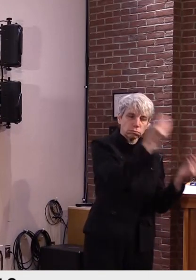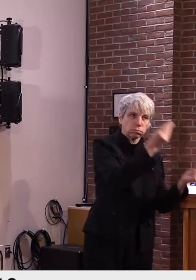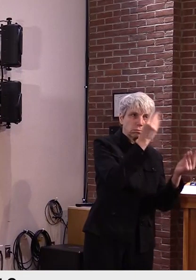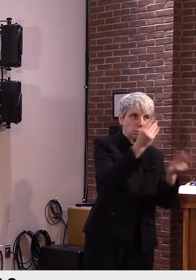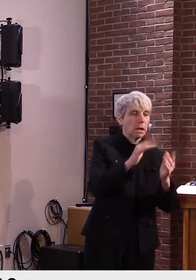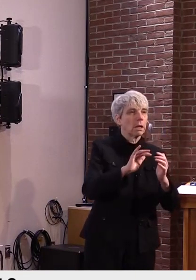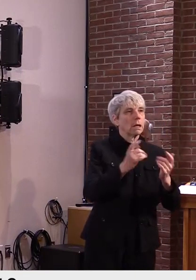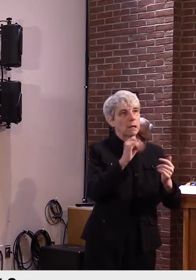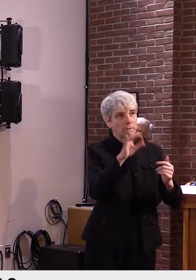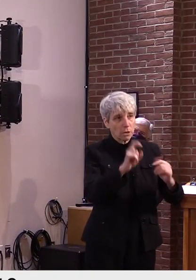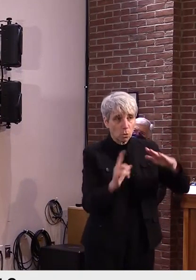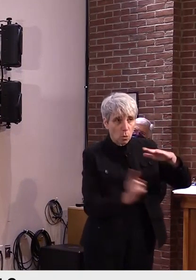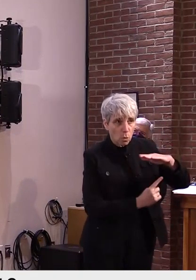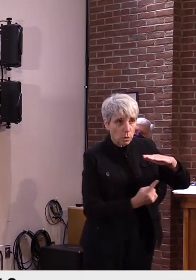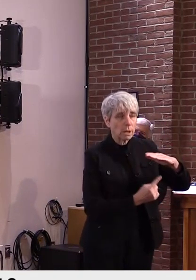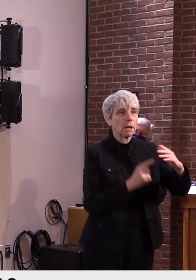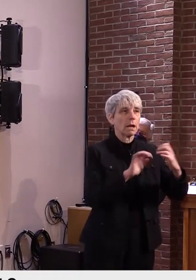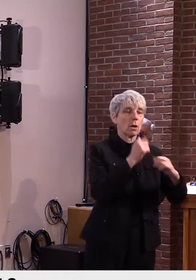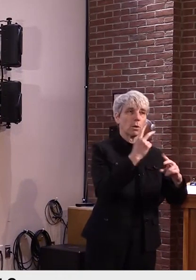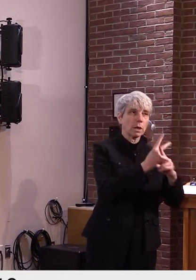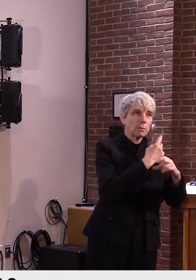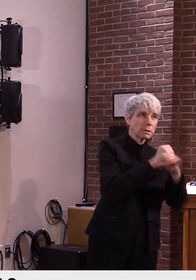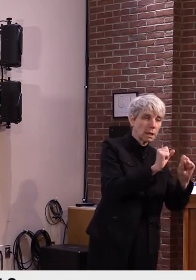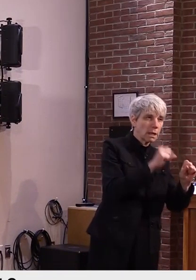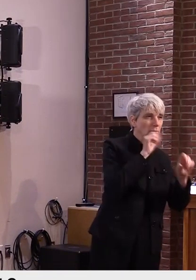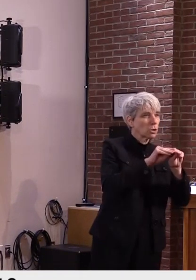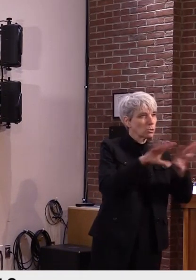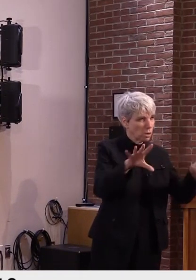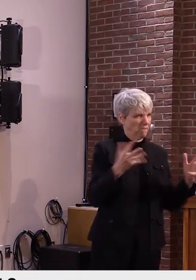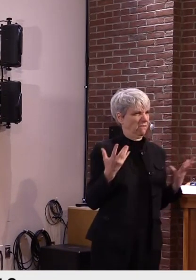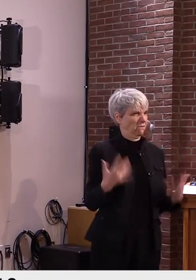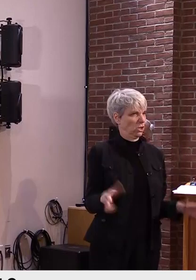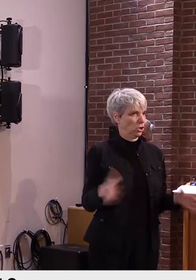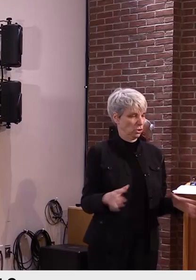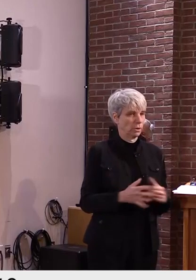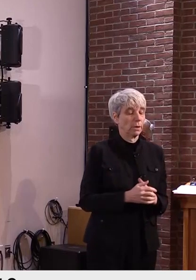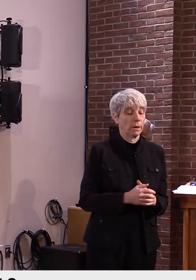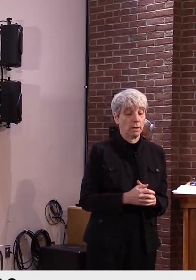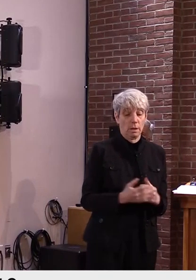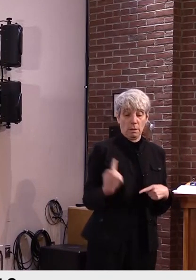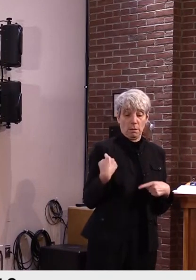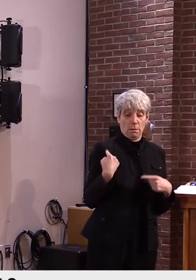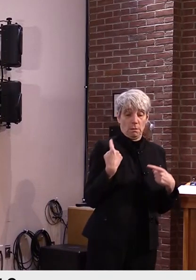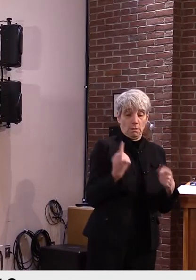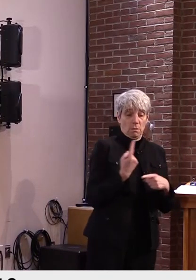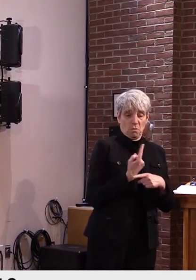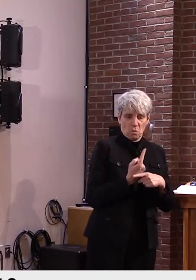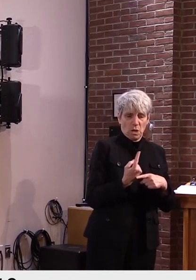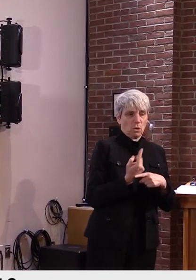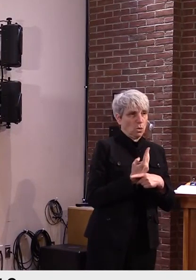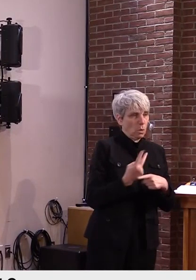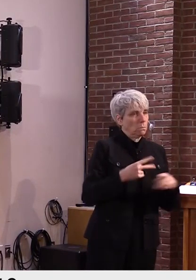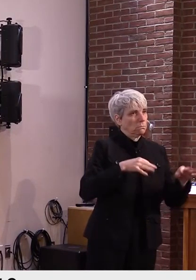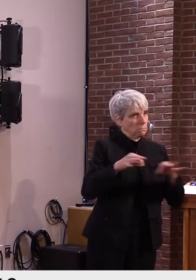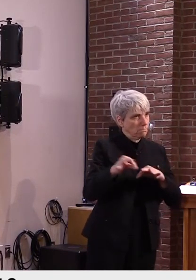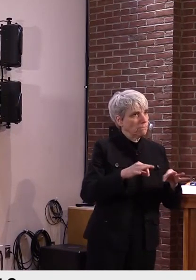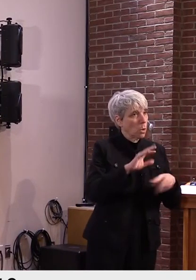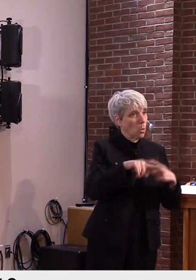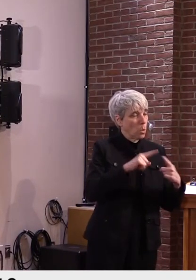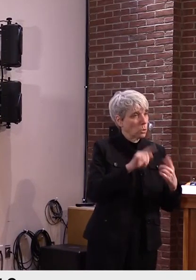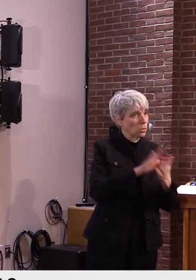appropriate. At the last few press conferences, I've been talking about how we expect an increase in cases as schools